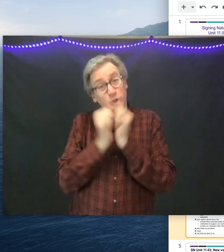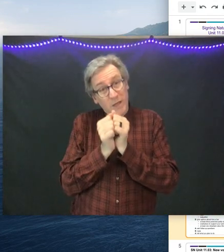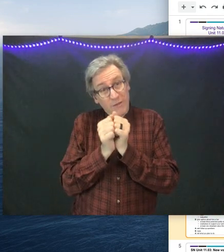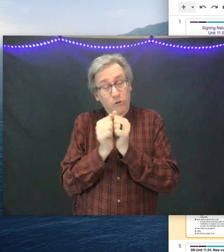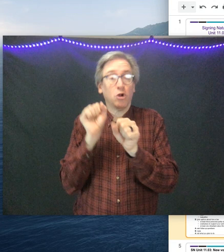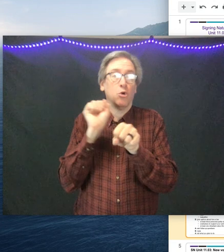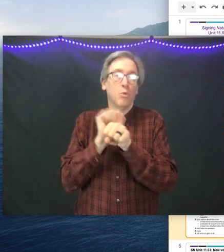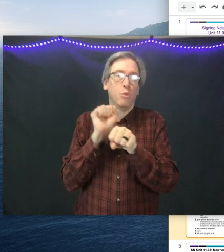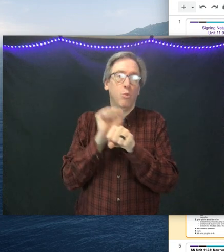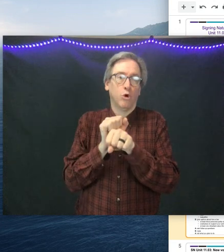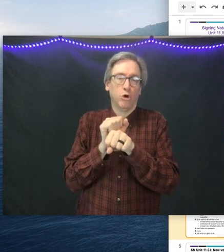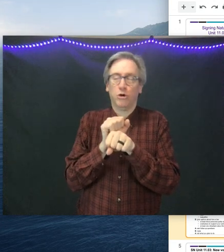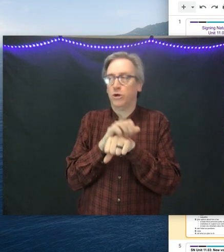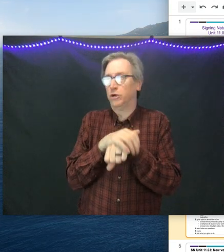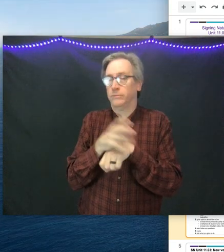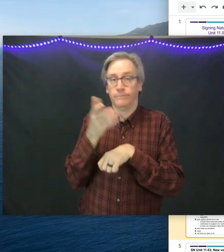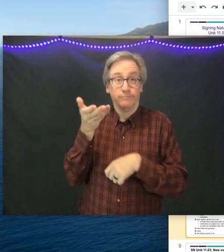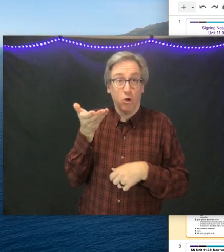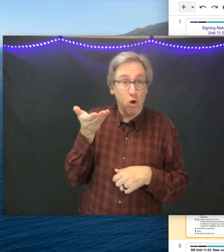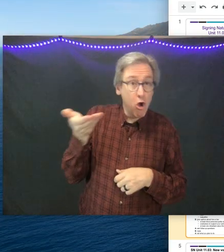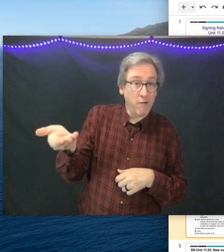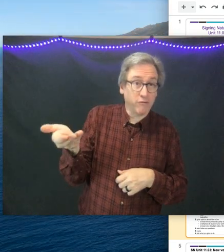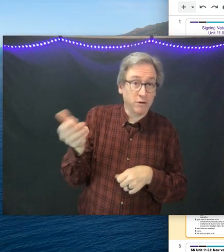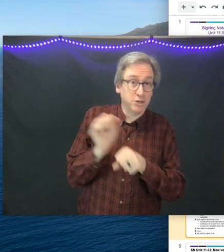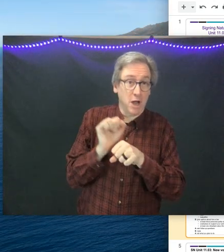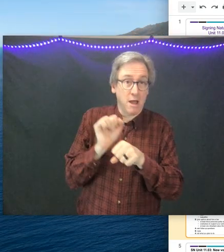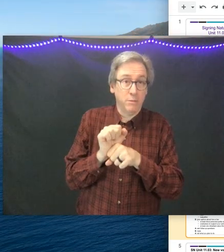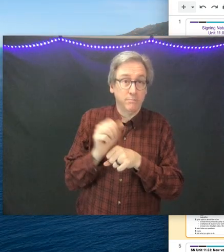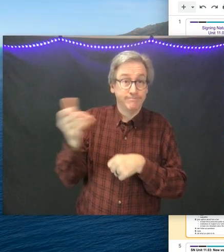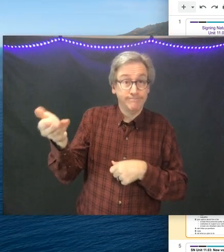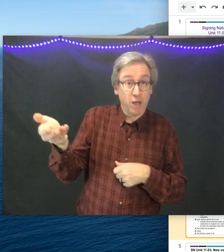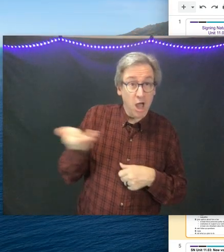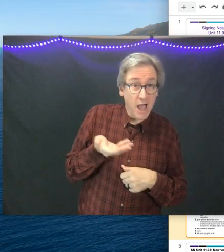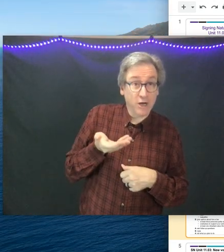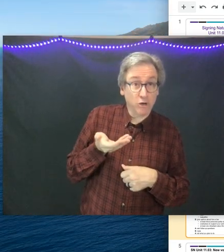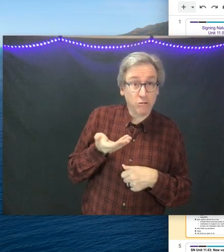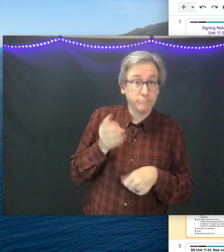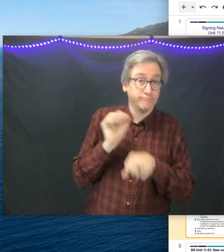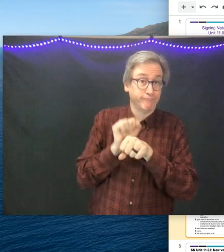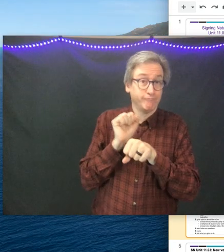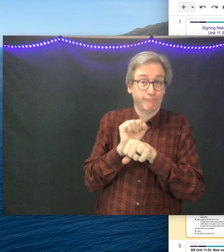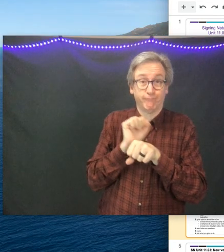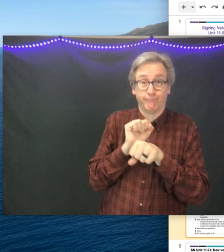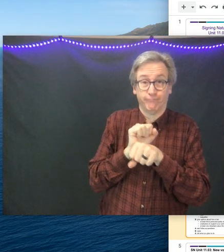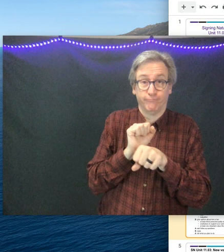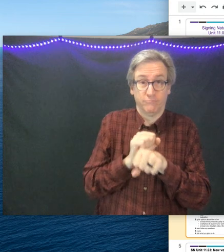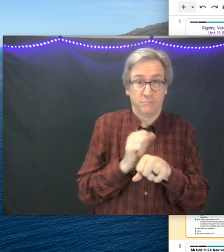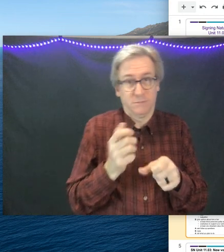Work together. Work. Offer a job. Hire.